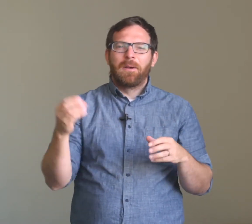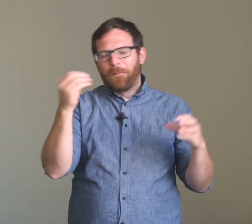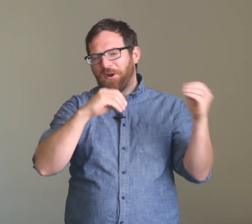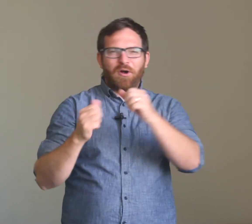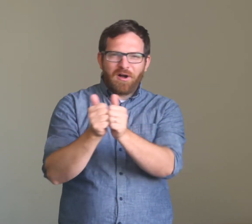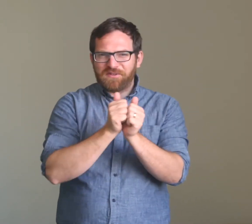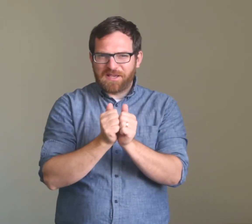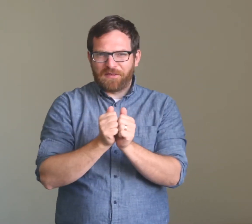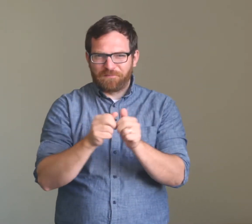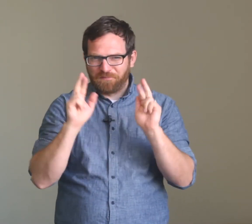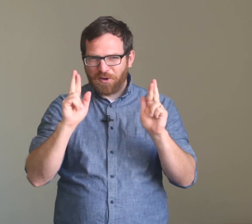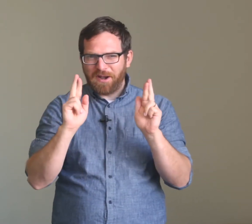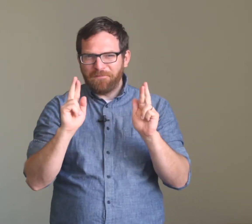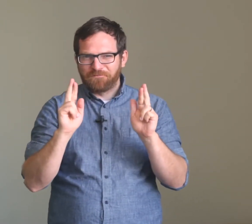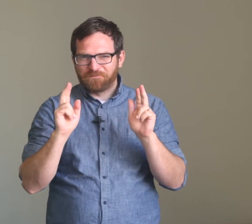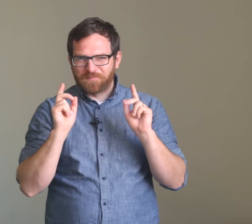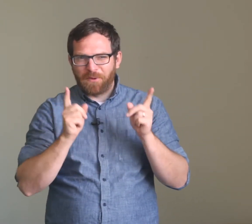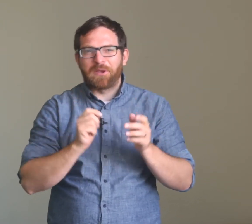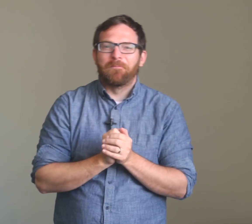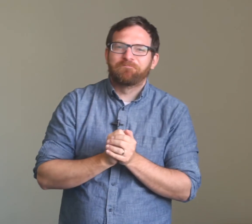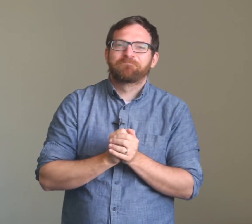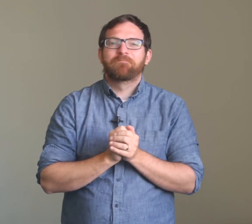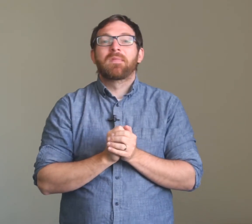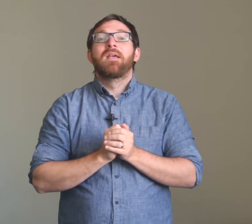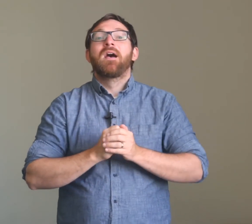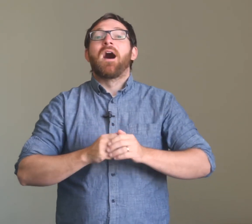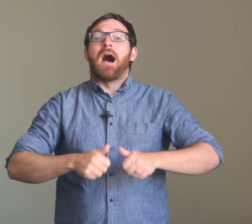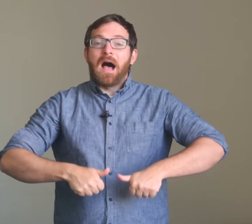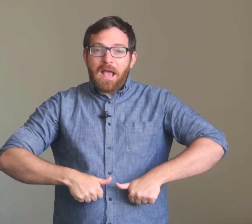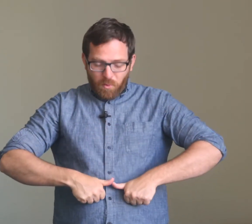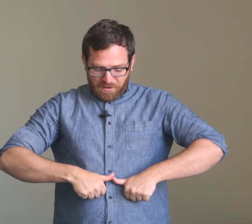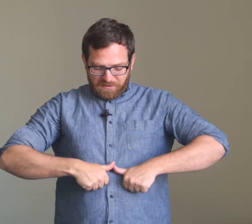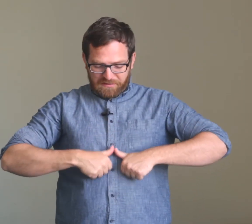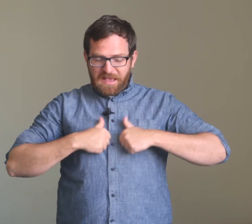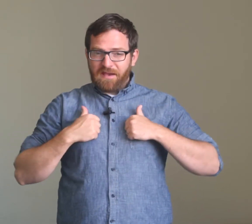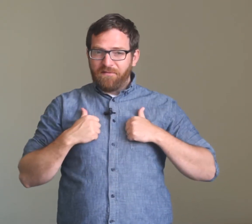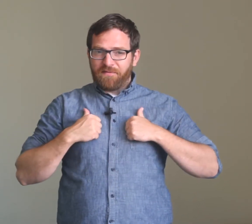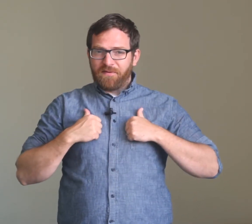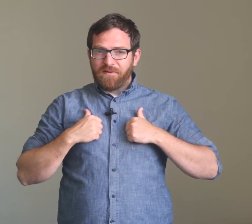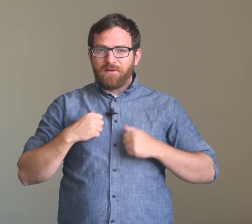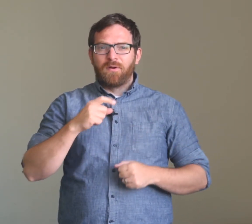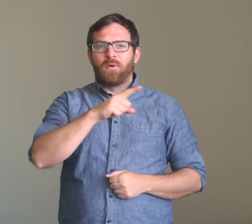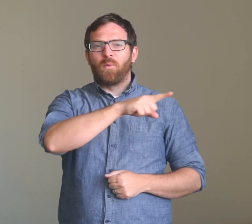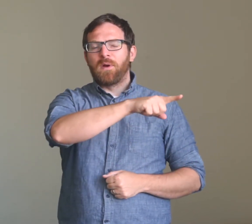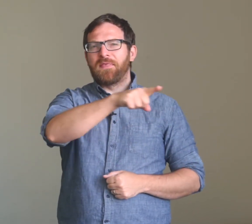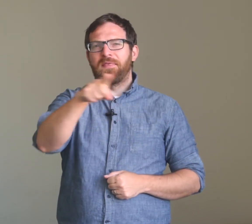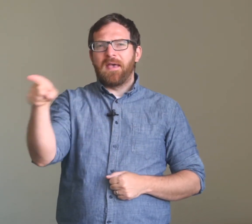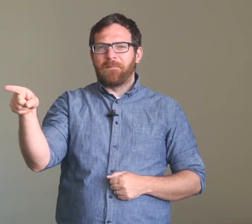put it all together. Are you ready? Here we go. I will live with them.